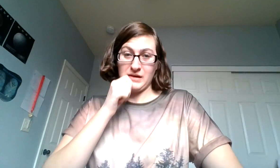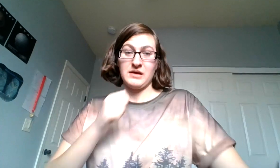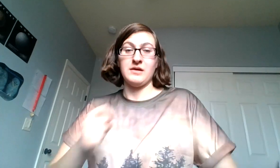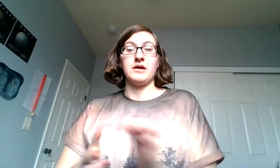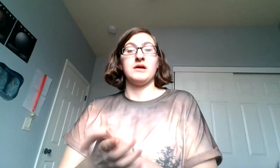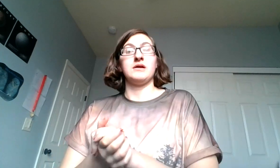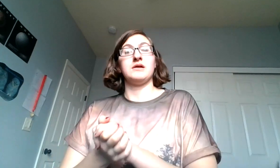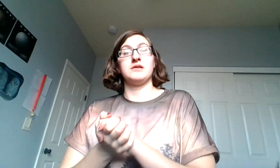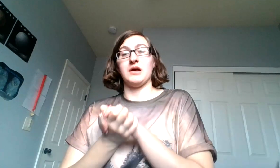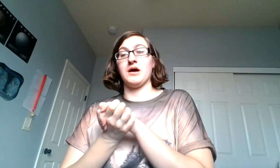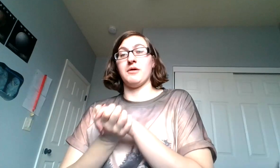so